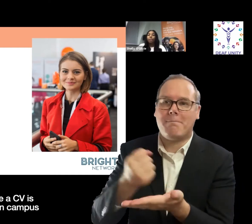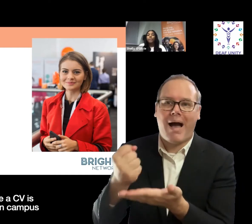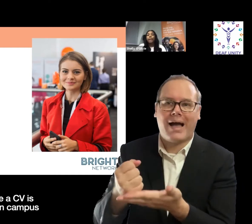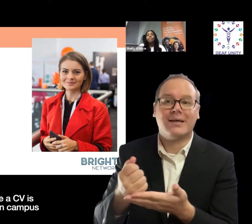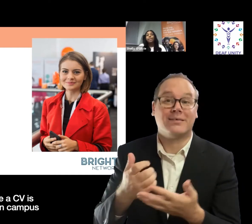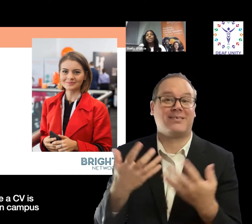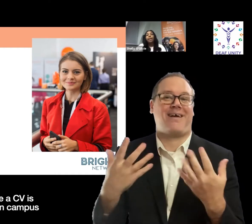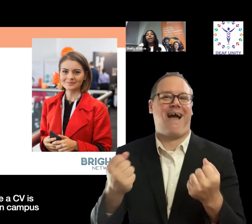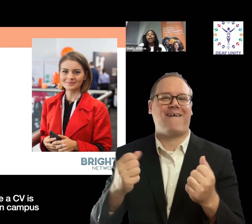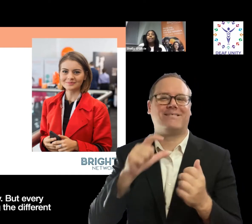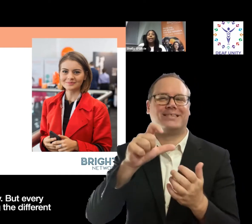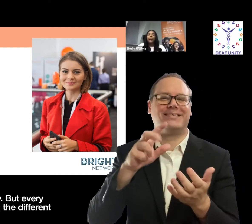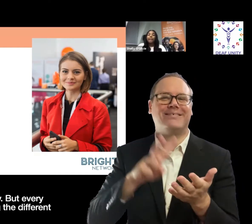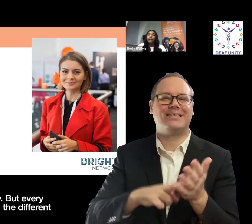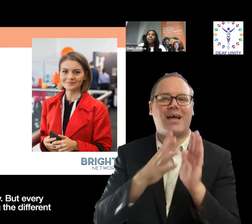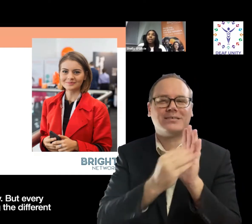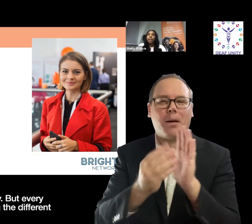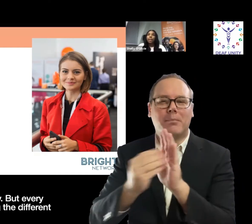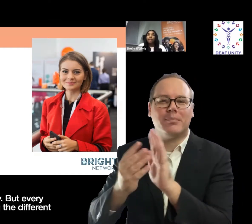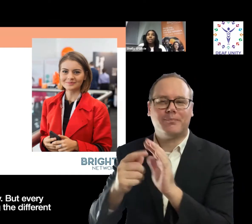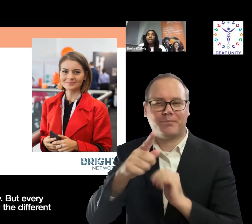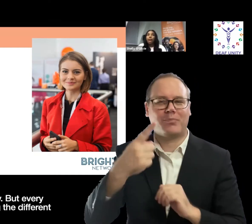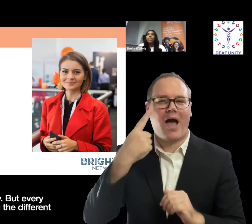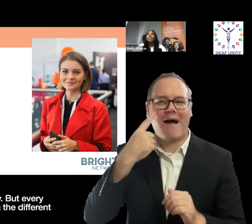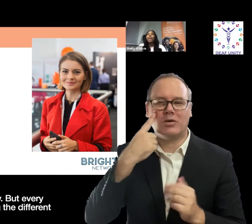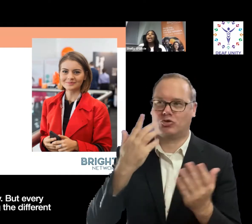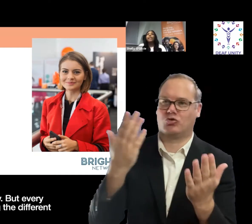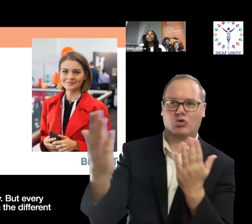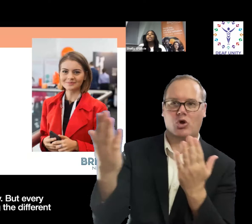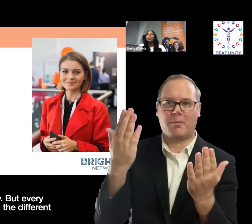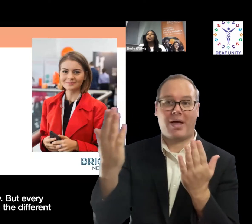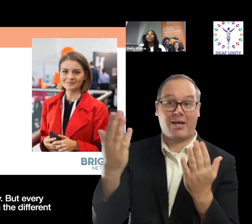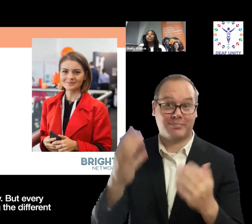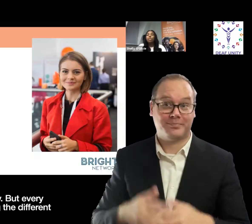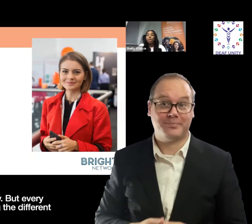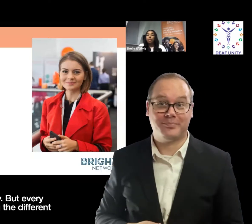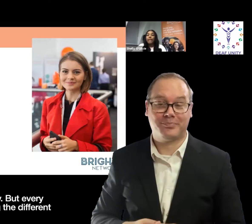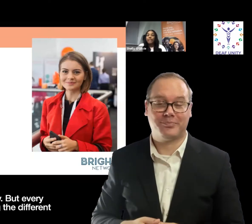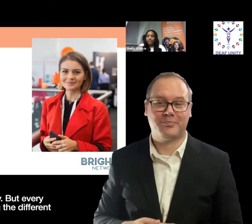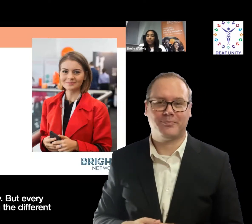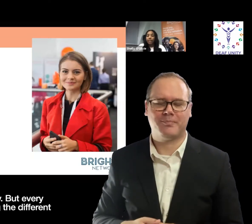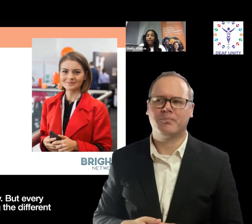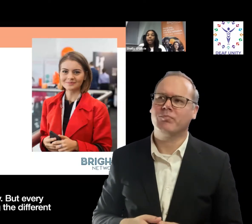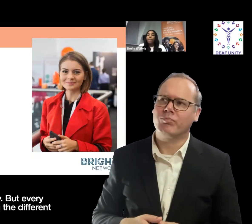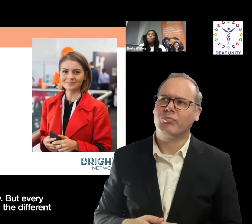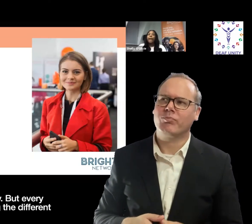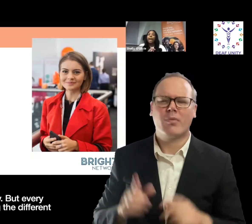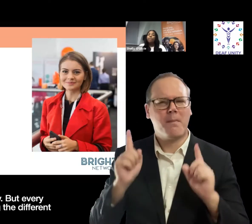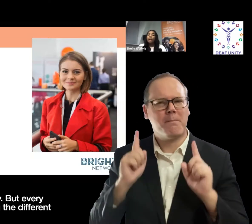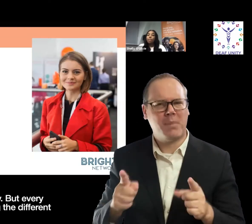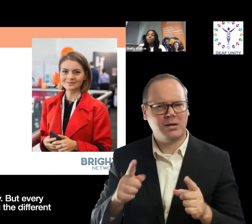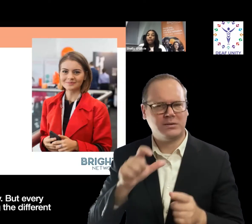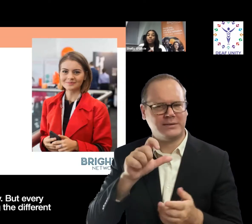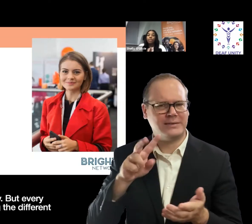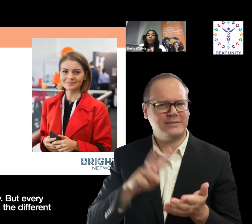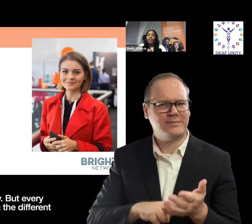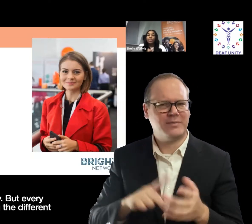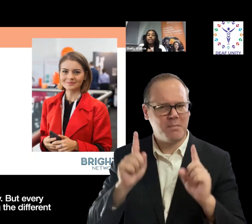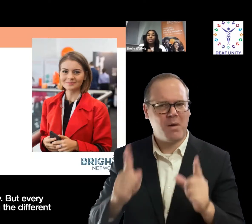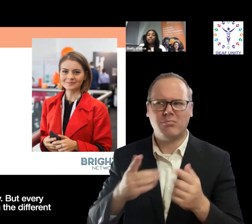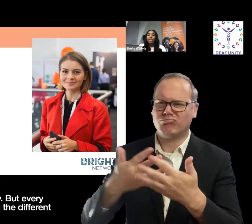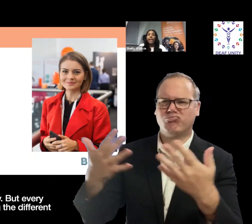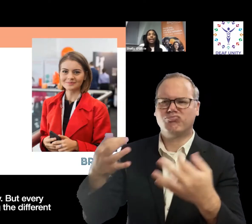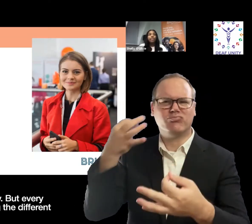quite a lot on campus. And the answer is not necessarily, but every company, whether